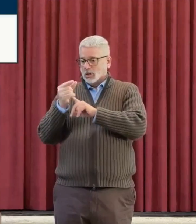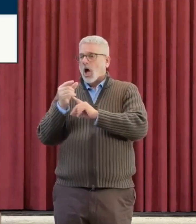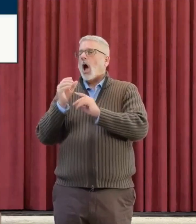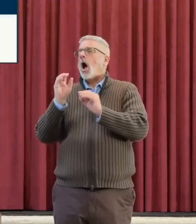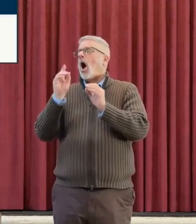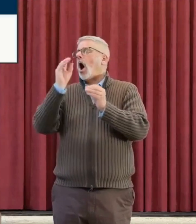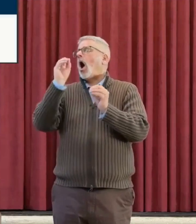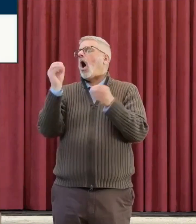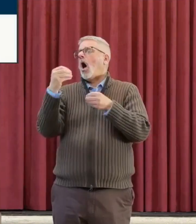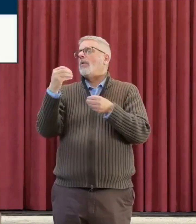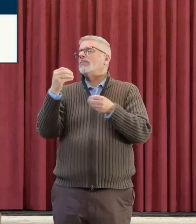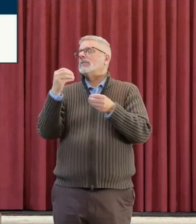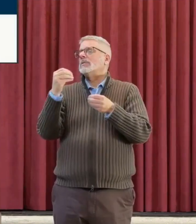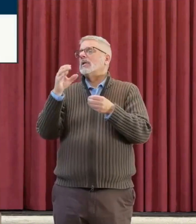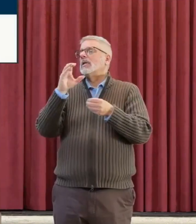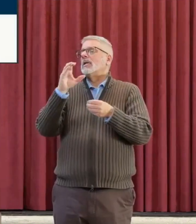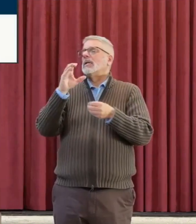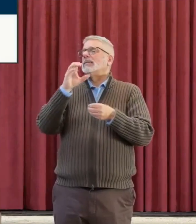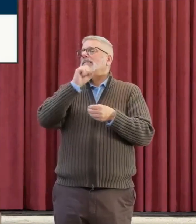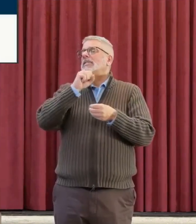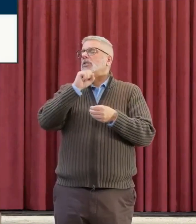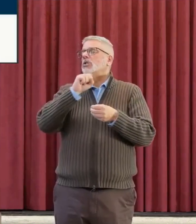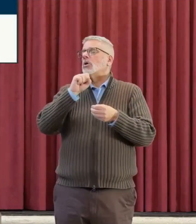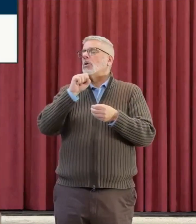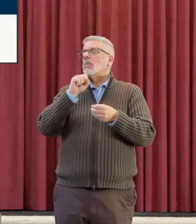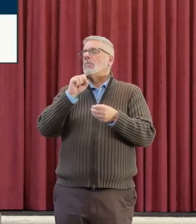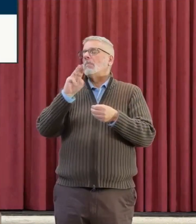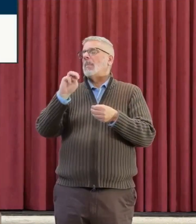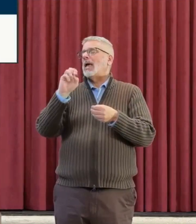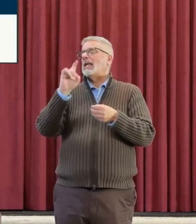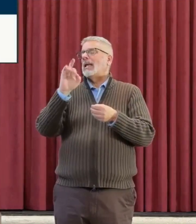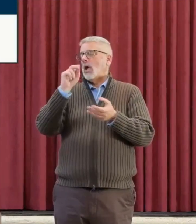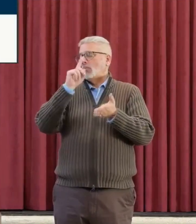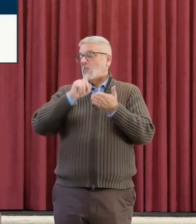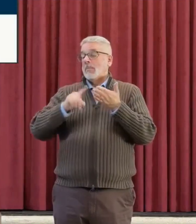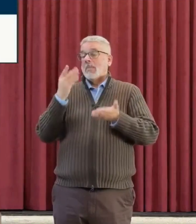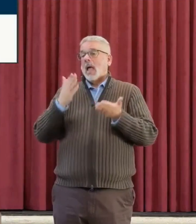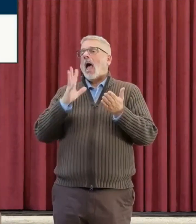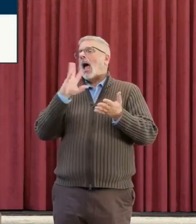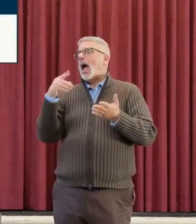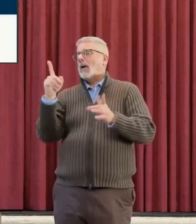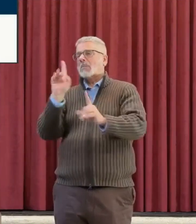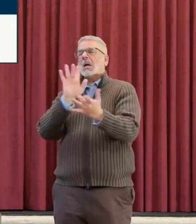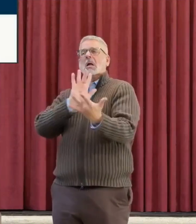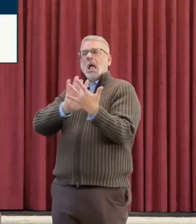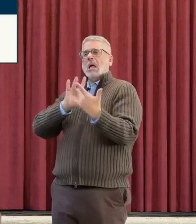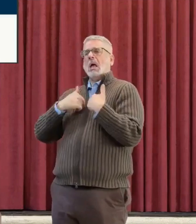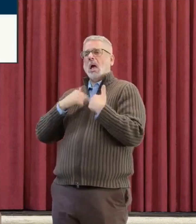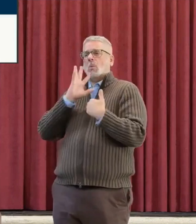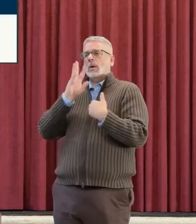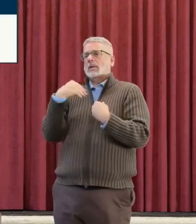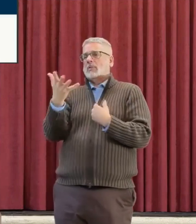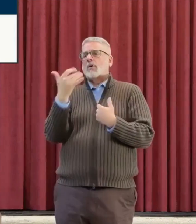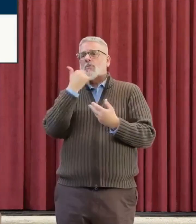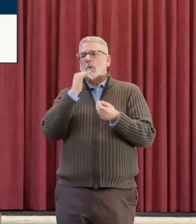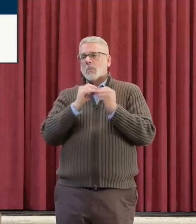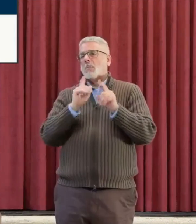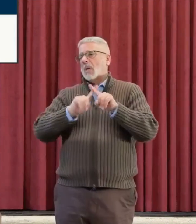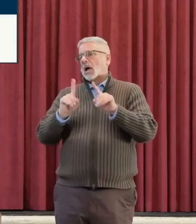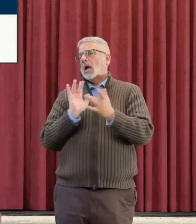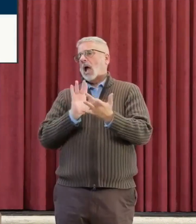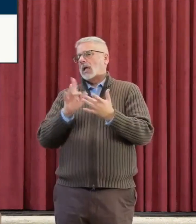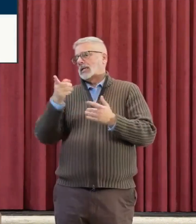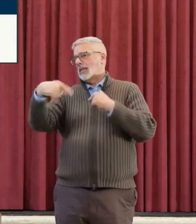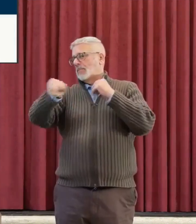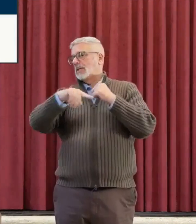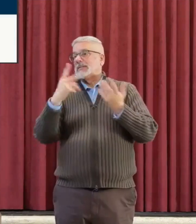there's another organization called Senior Medicare Patrol. Maybe I can give you their number too, but she can